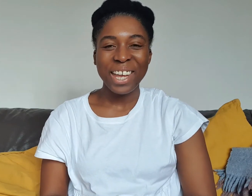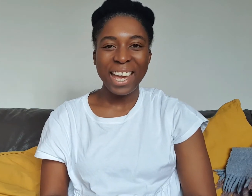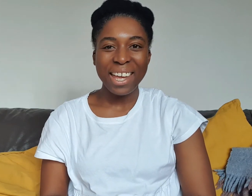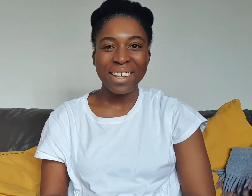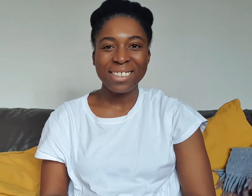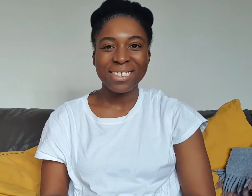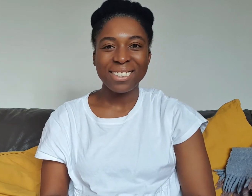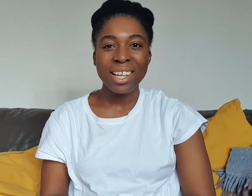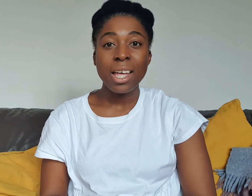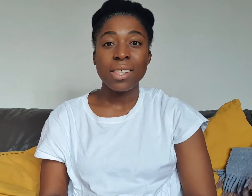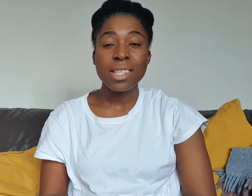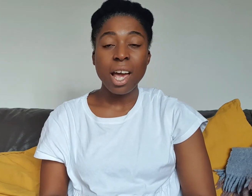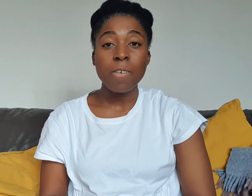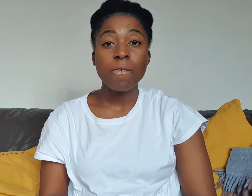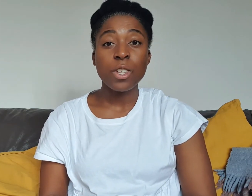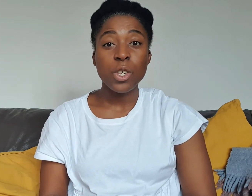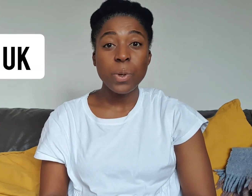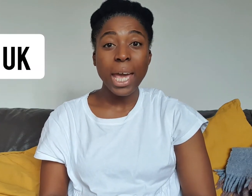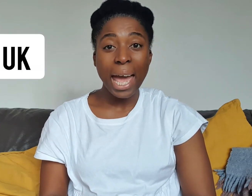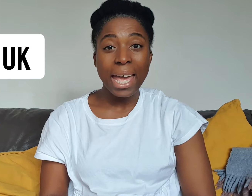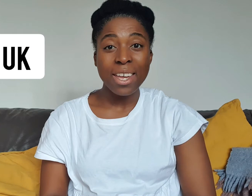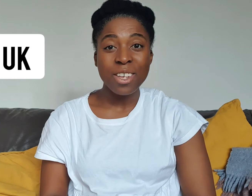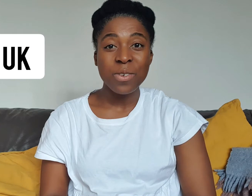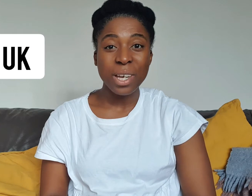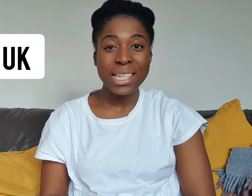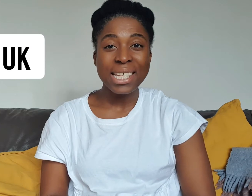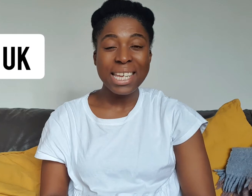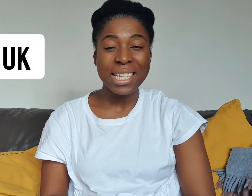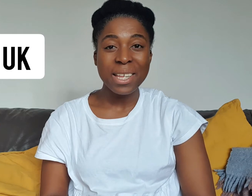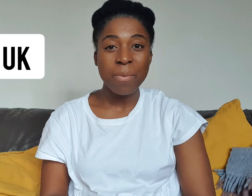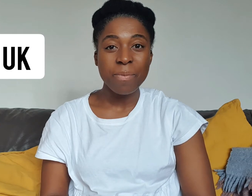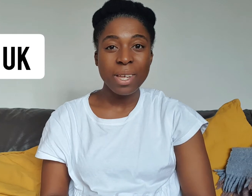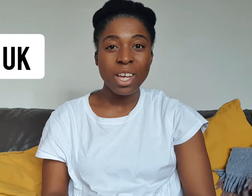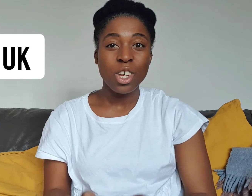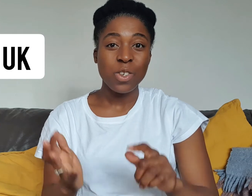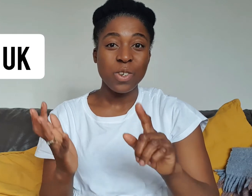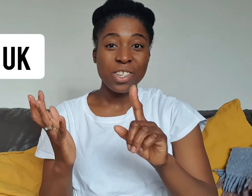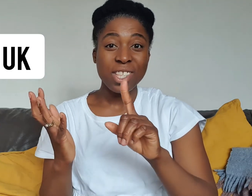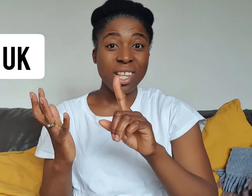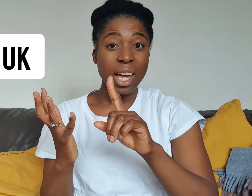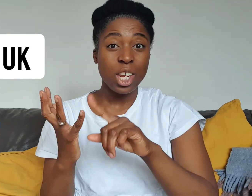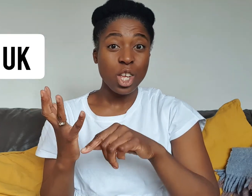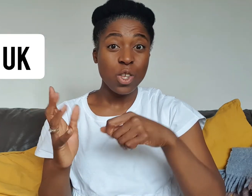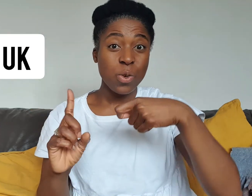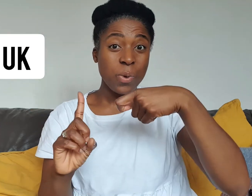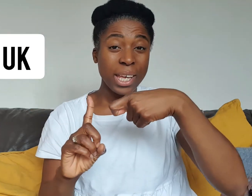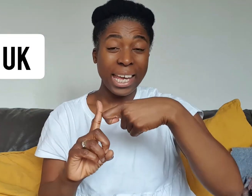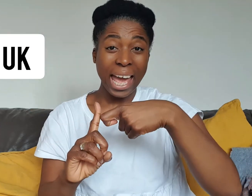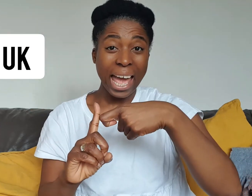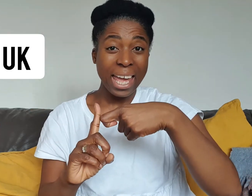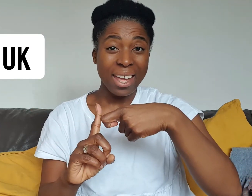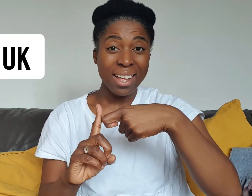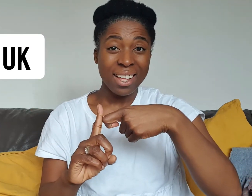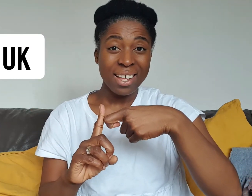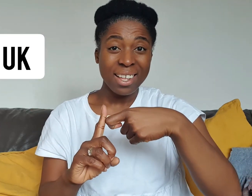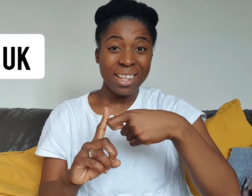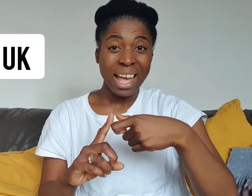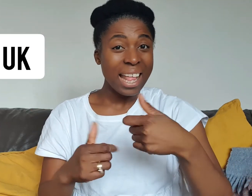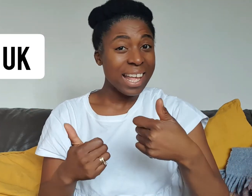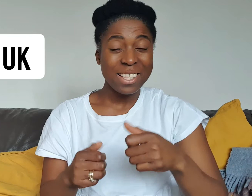Okay. The sign for UK, United Kingdom, you can just sign UK, and that's